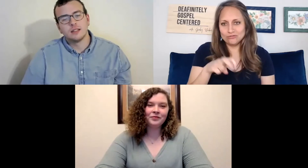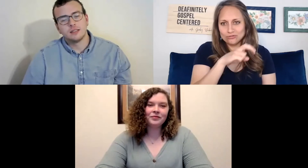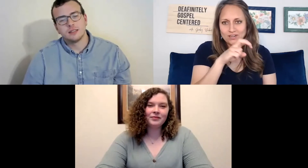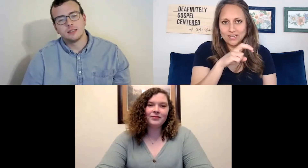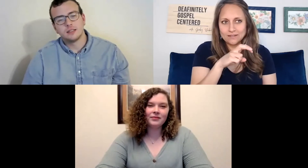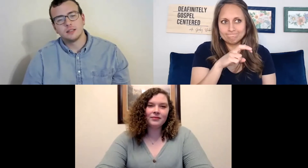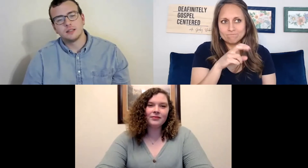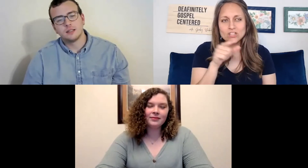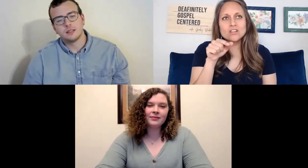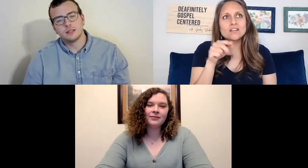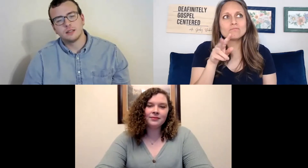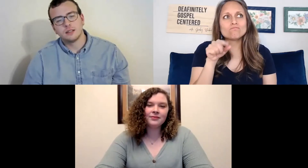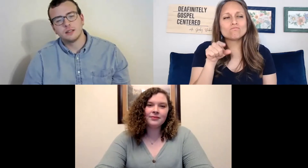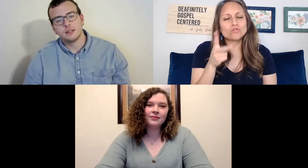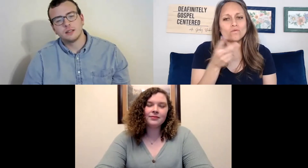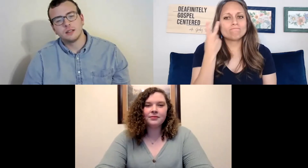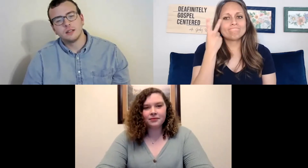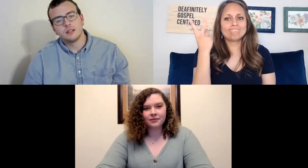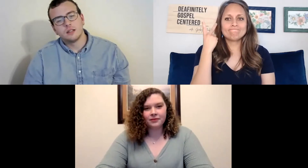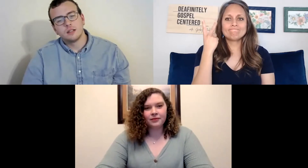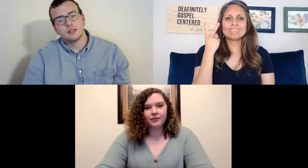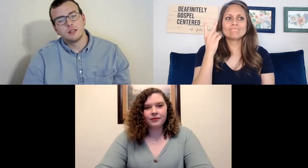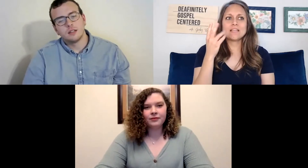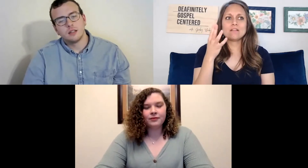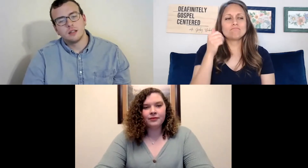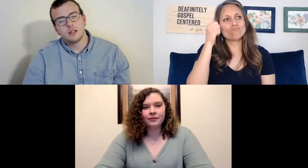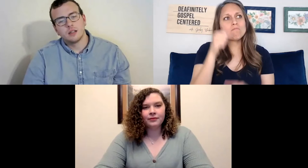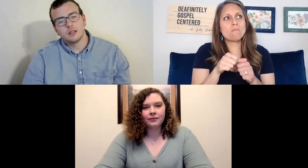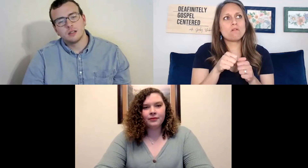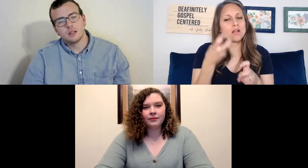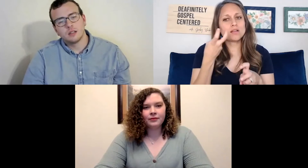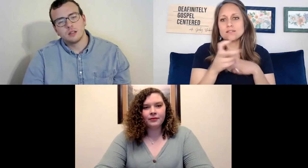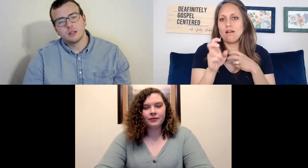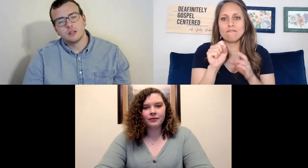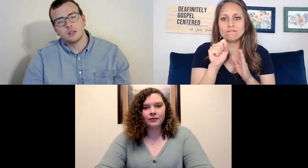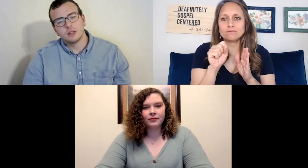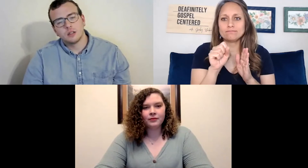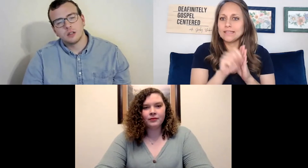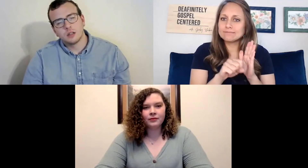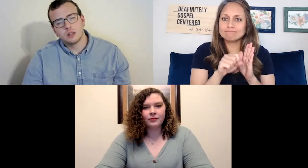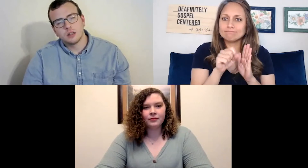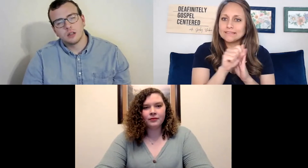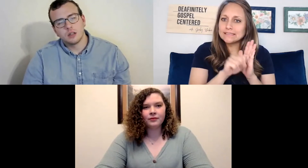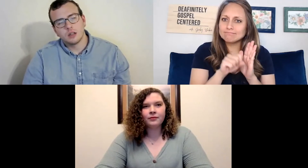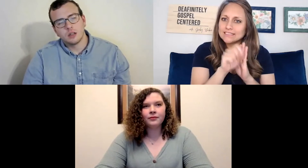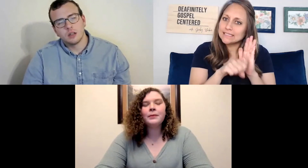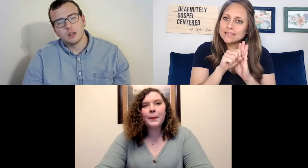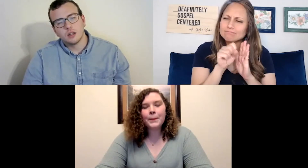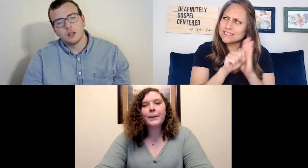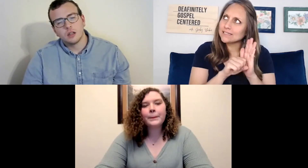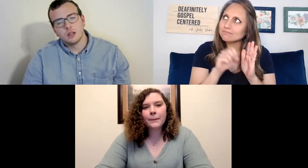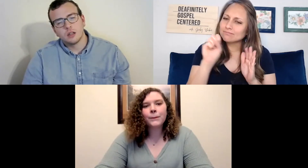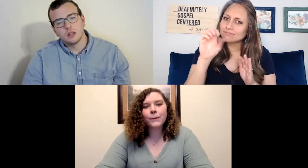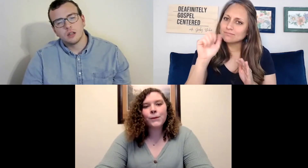your journey, in your experience, just in your relationship as siblings, can you guys maybe look back and think of